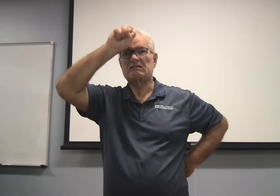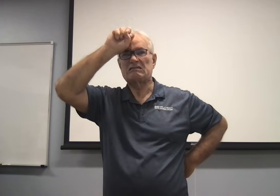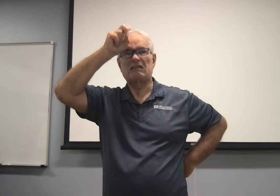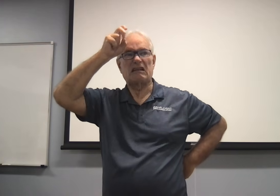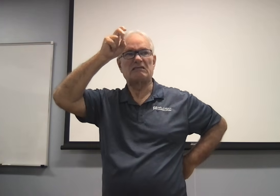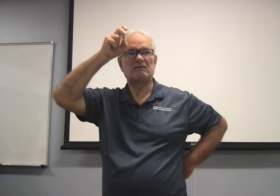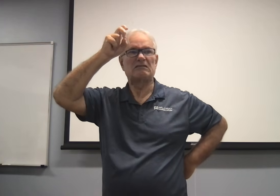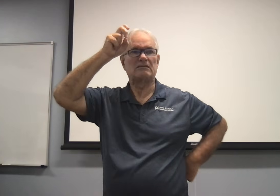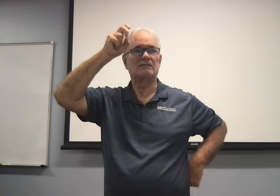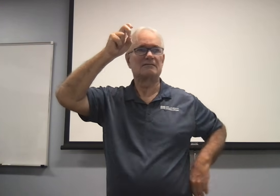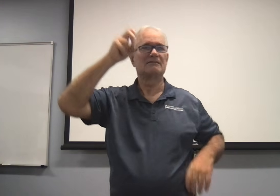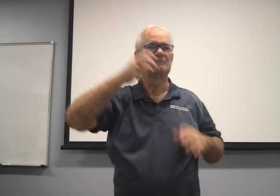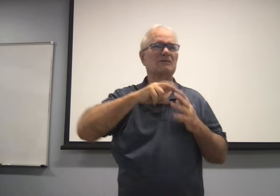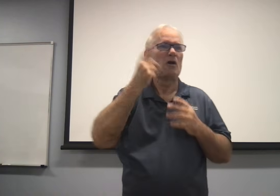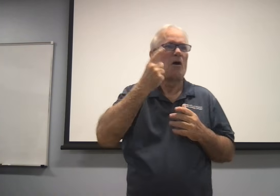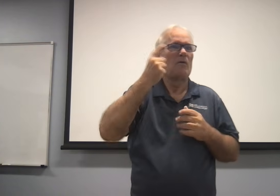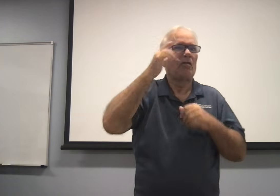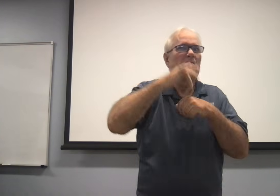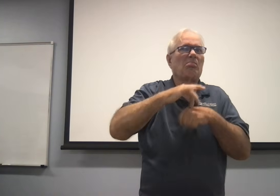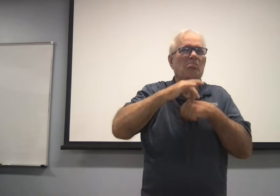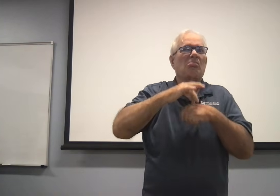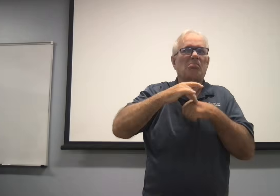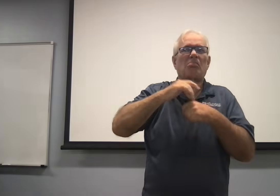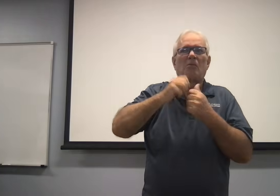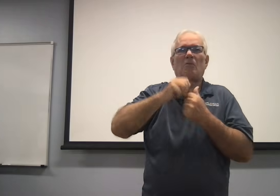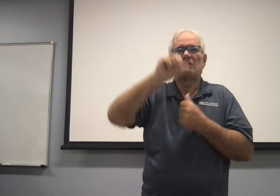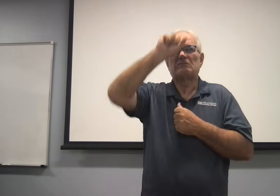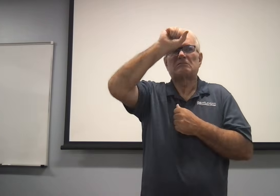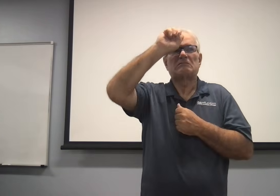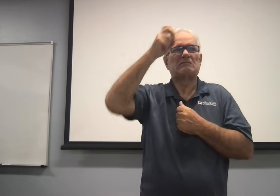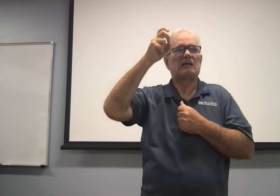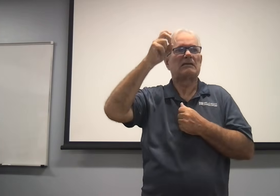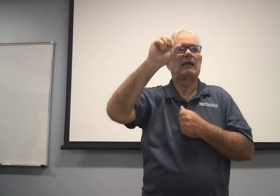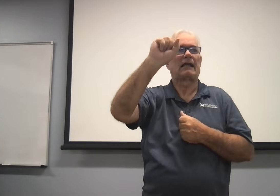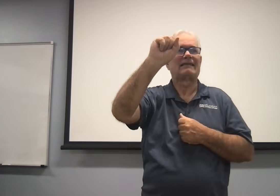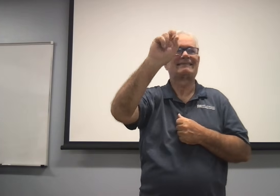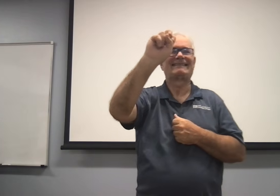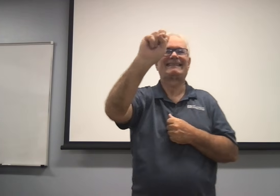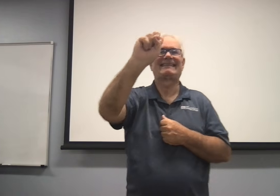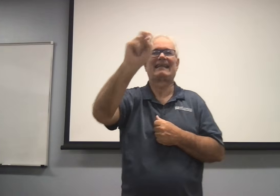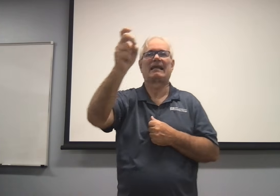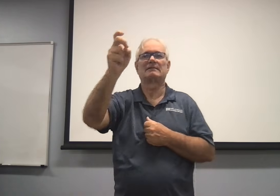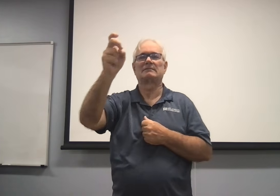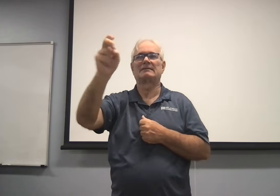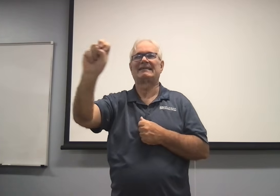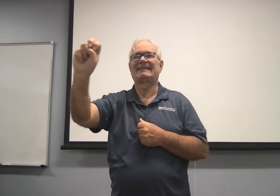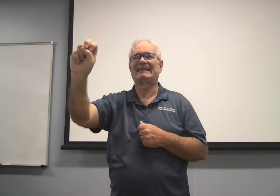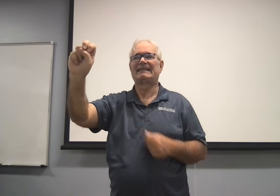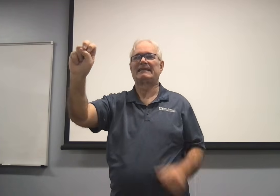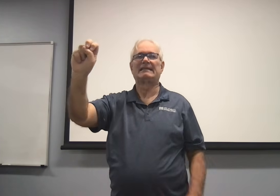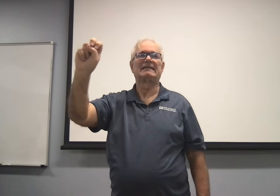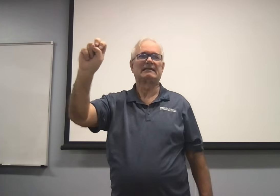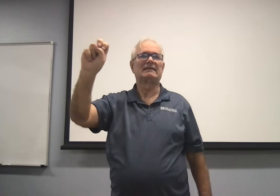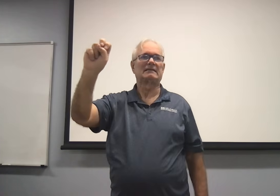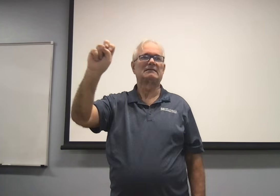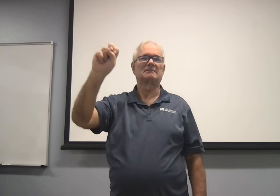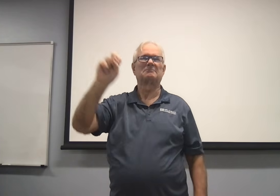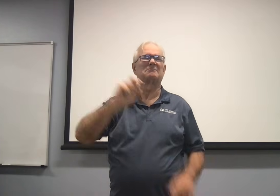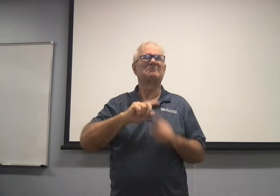You know, sex is on your mind. It means you're always thinking about it. S-E-X, S-E. Your E will look like this